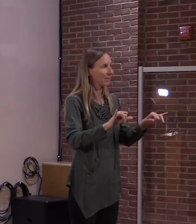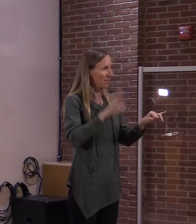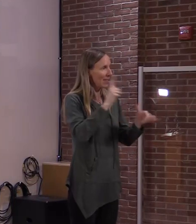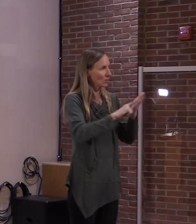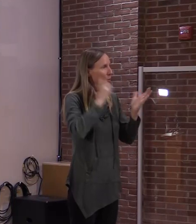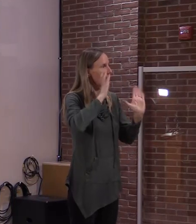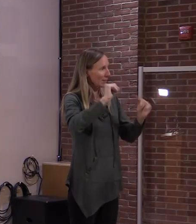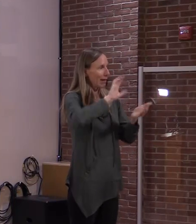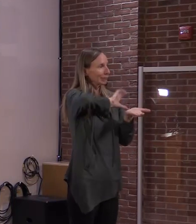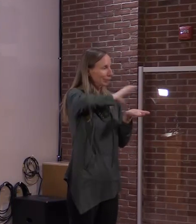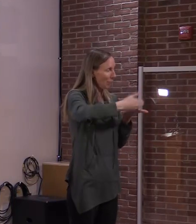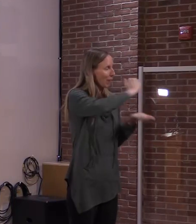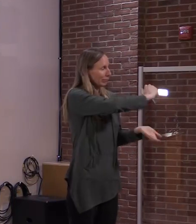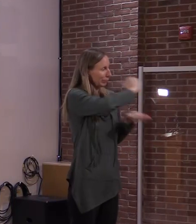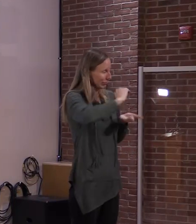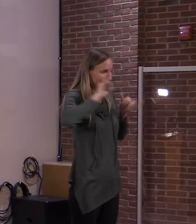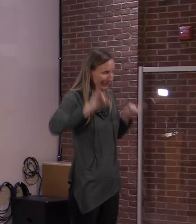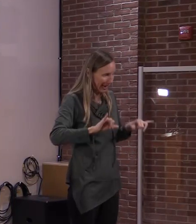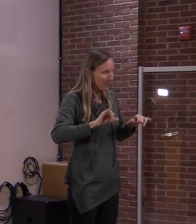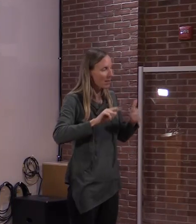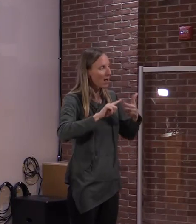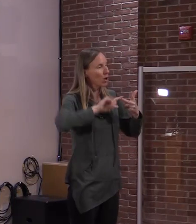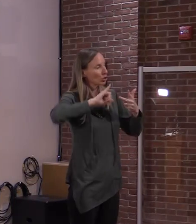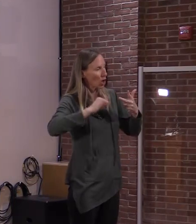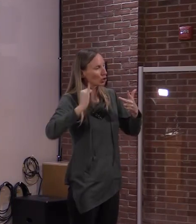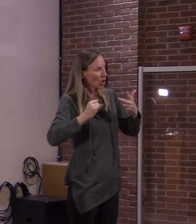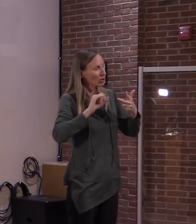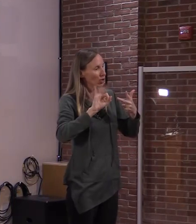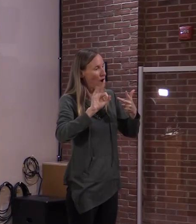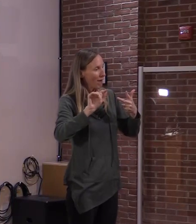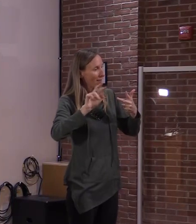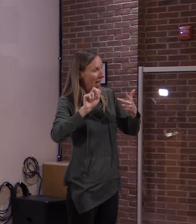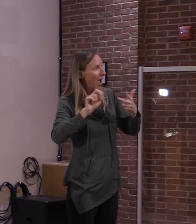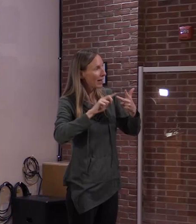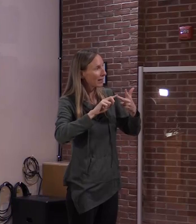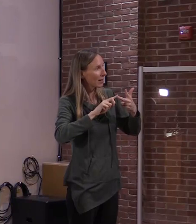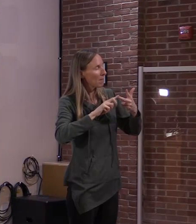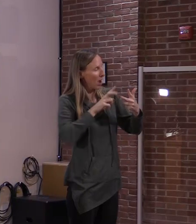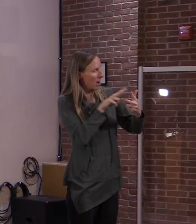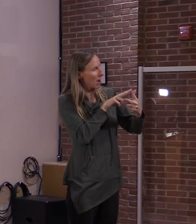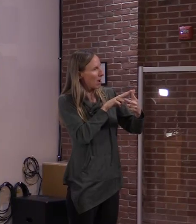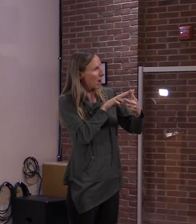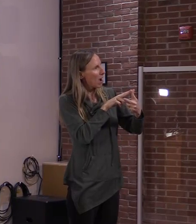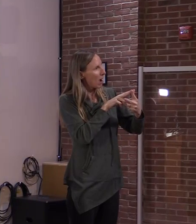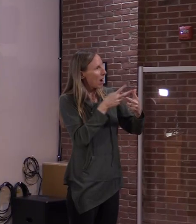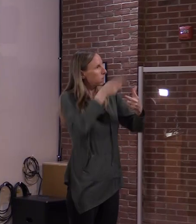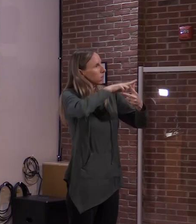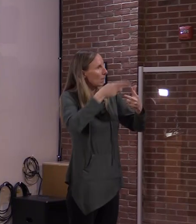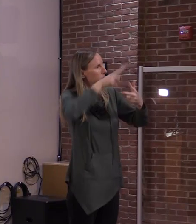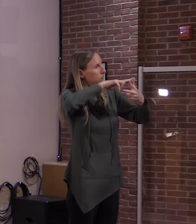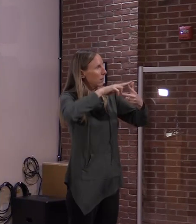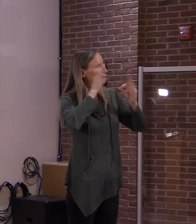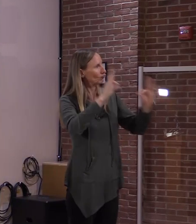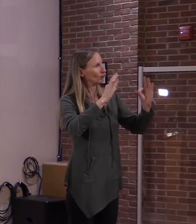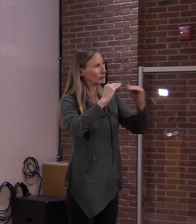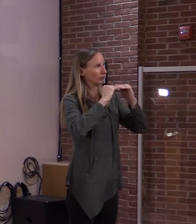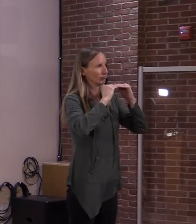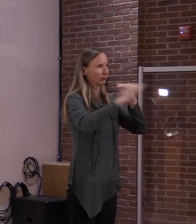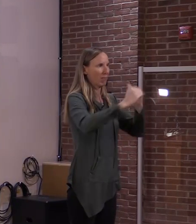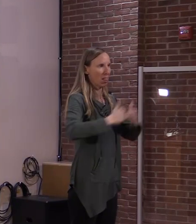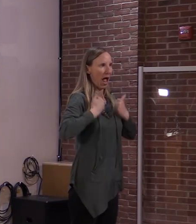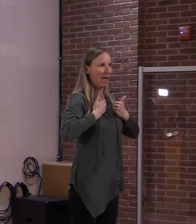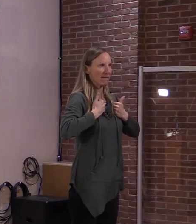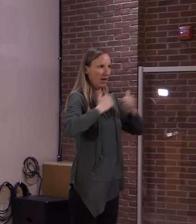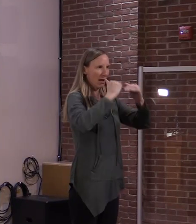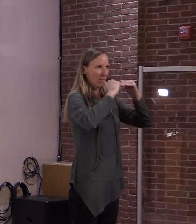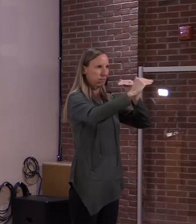so that Johnson & Johnson came offline, but Pfizer and Moderna filled that gap. And let's assume that stayed the same,